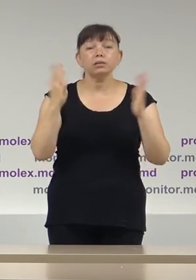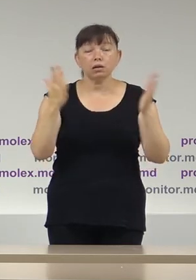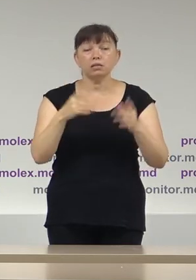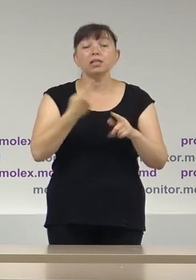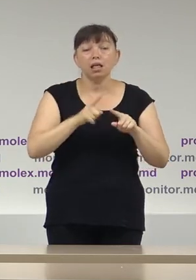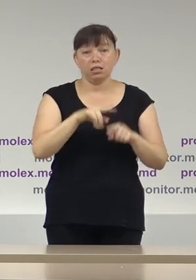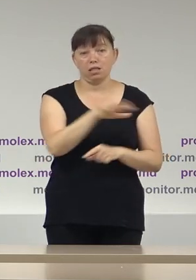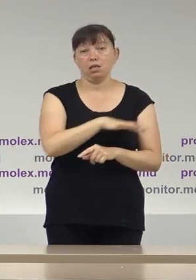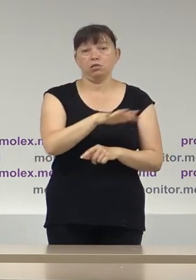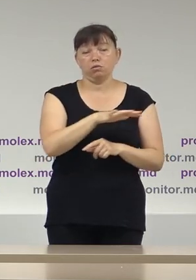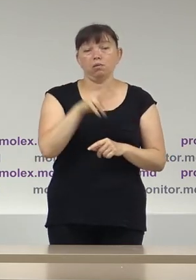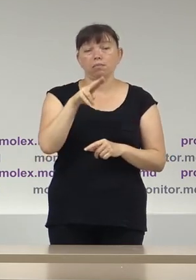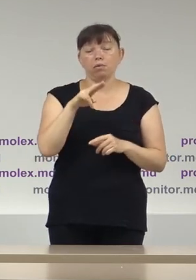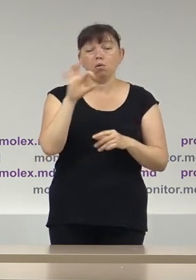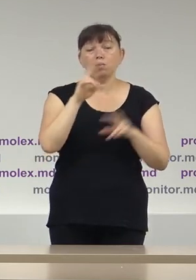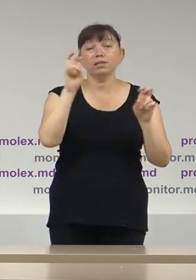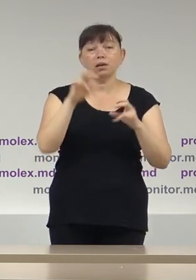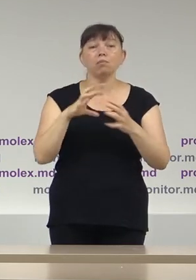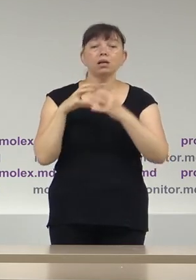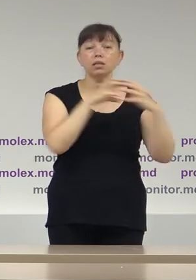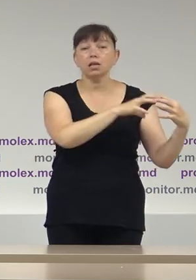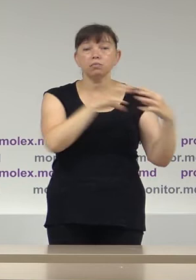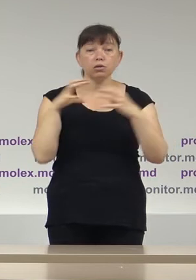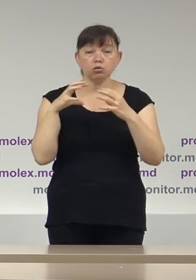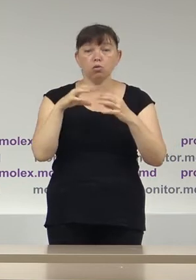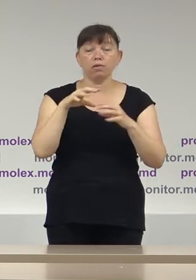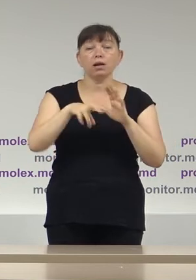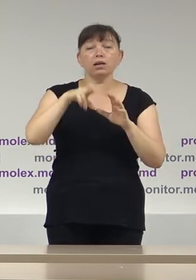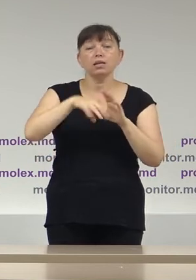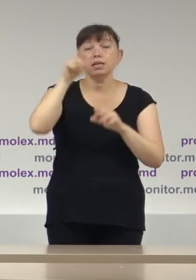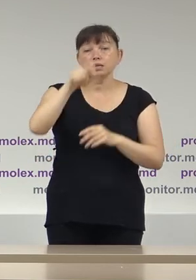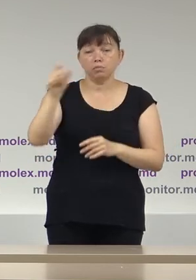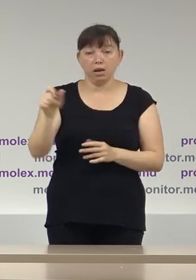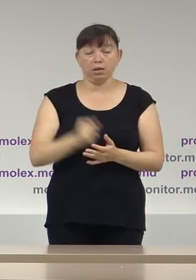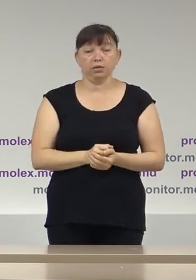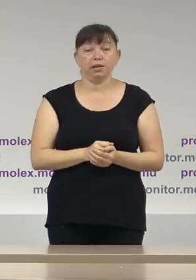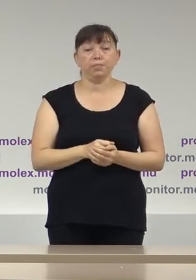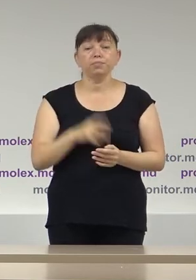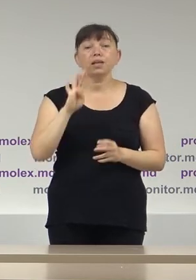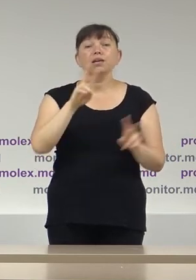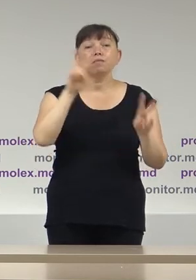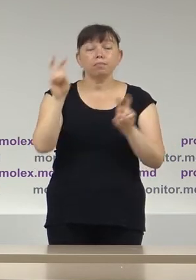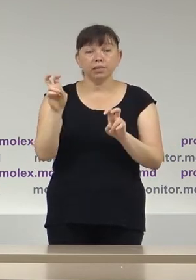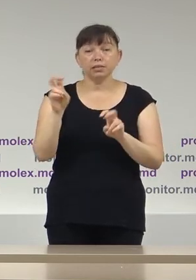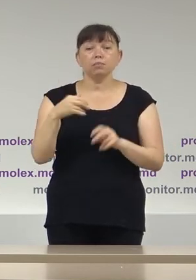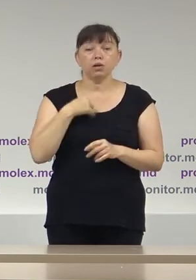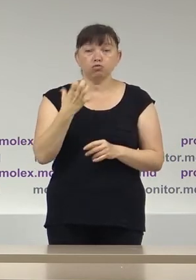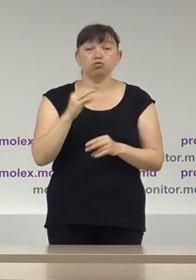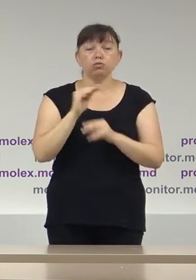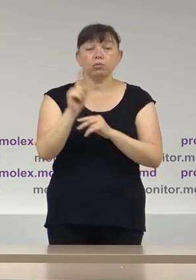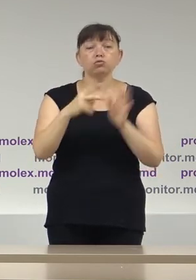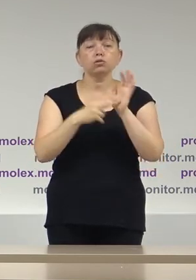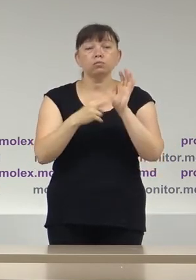to supervise and to control what would happen with regards to organized transportation of